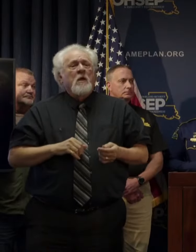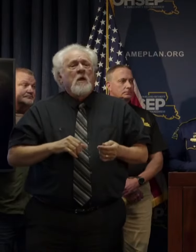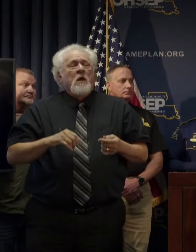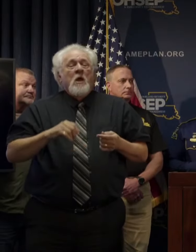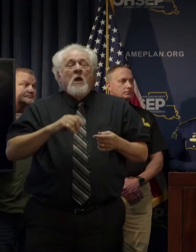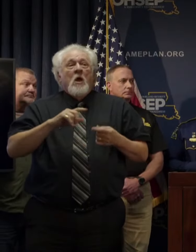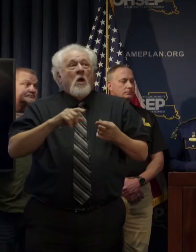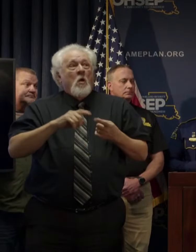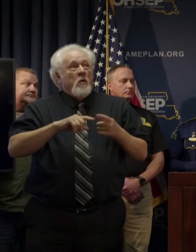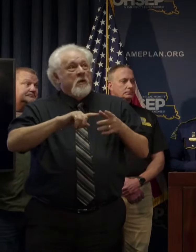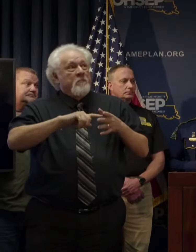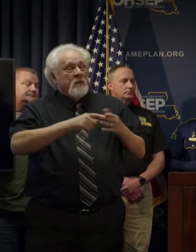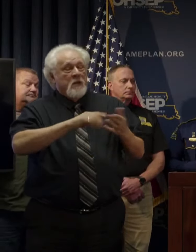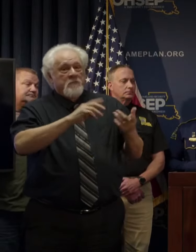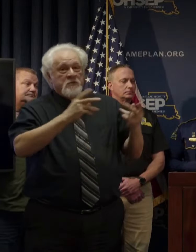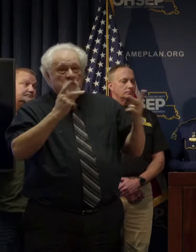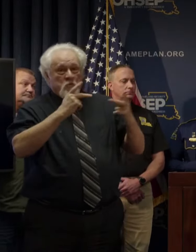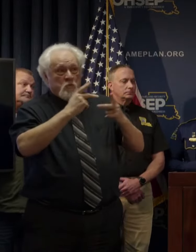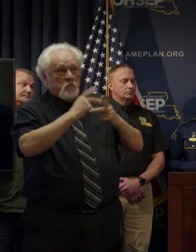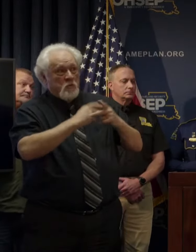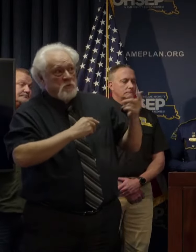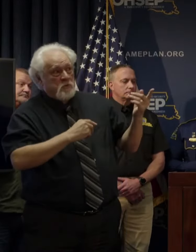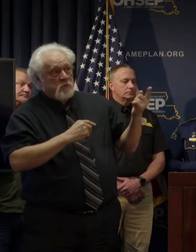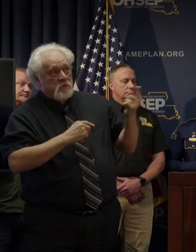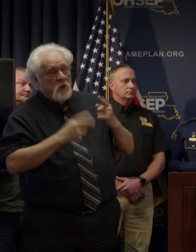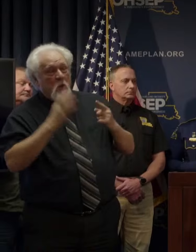conditions begin to worsen, we are going to